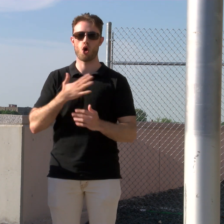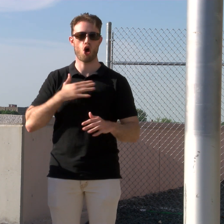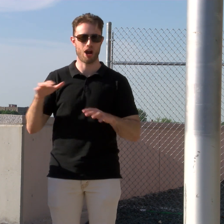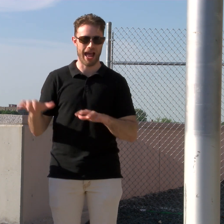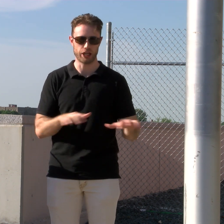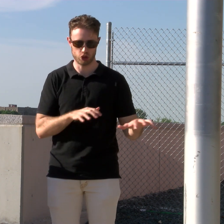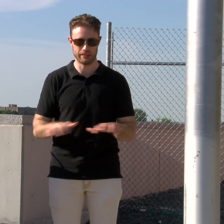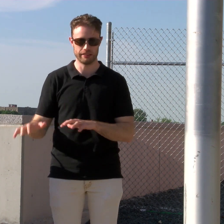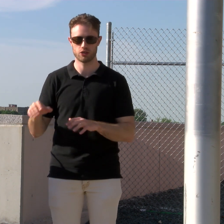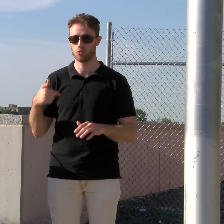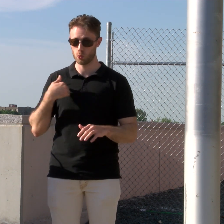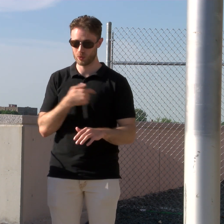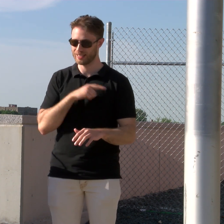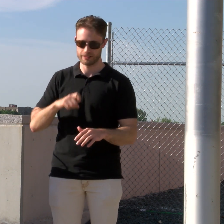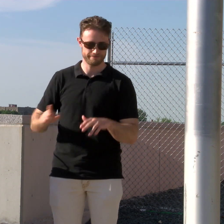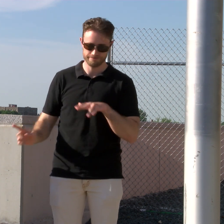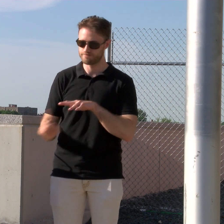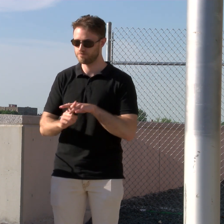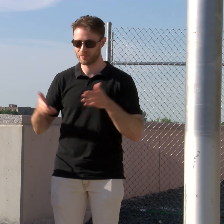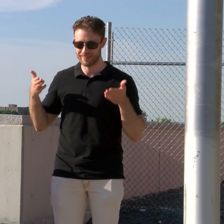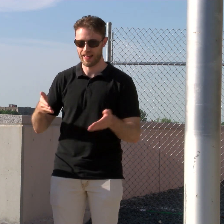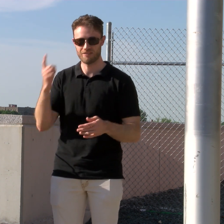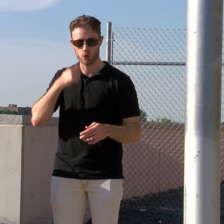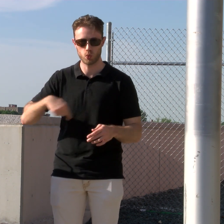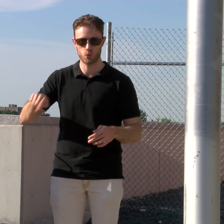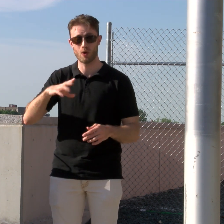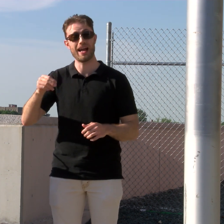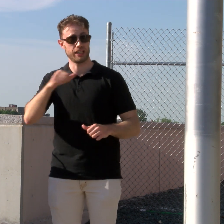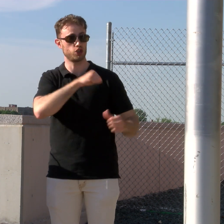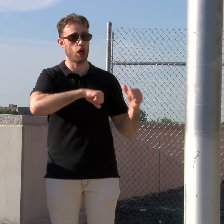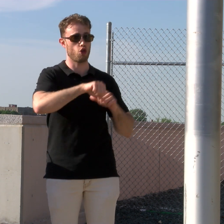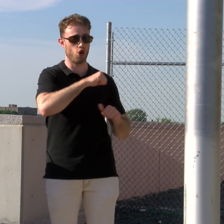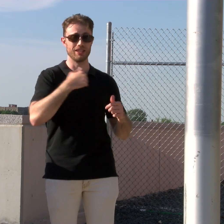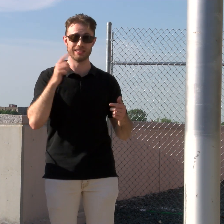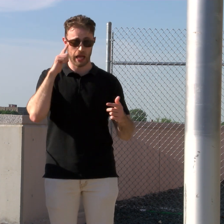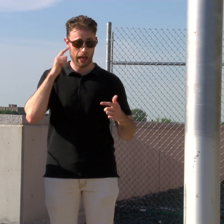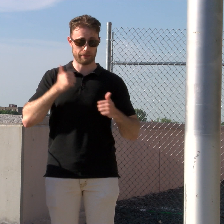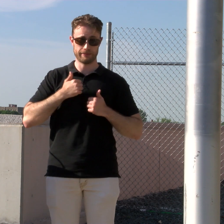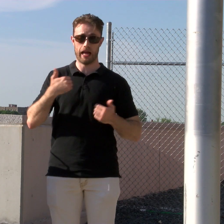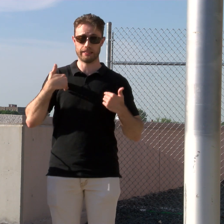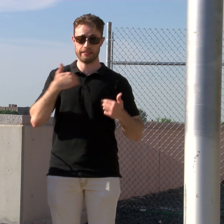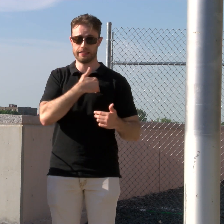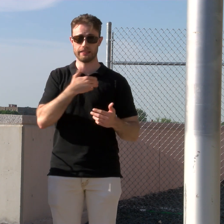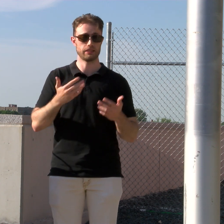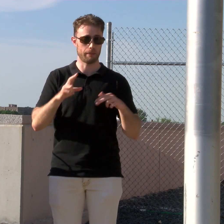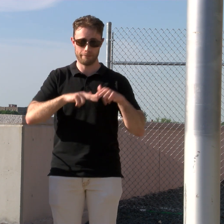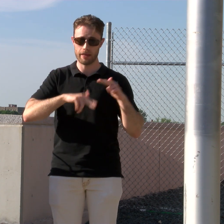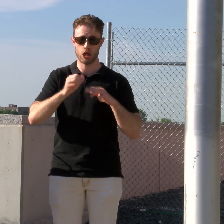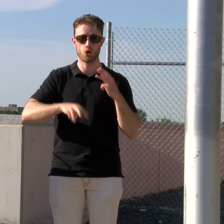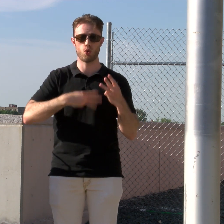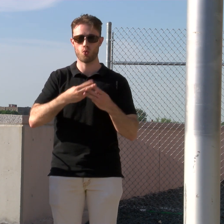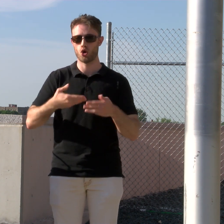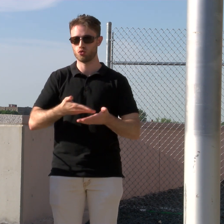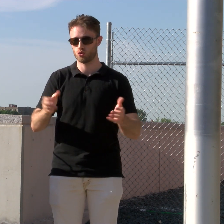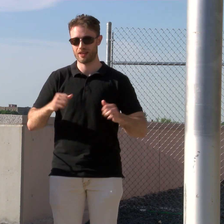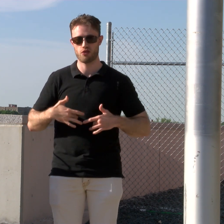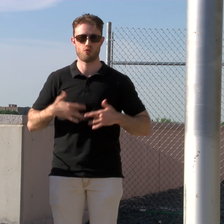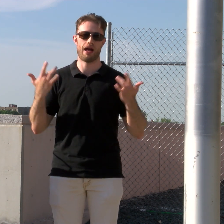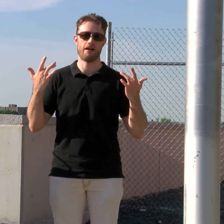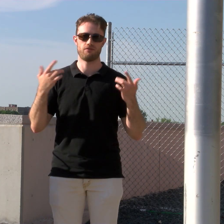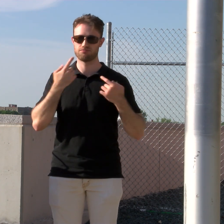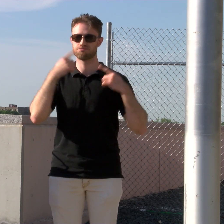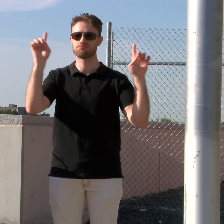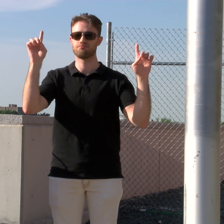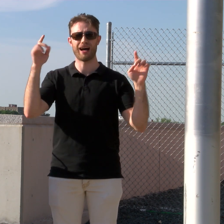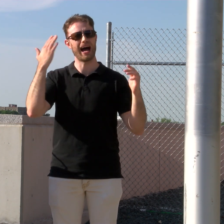We need to show up for you and for each other. It is up to us to build a world where you can thrive. I know that you see